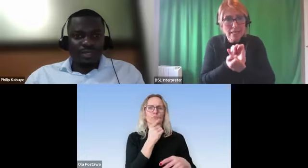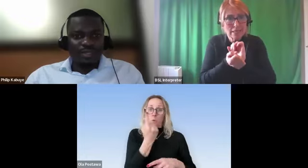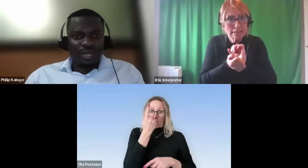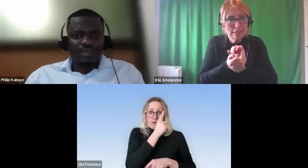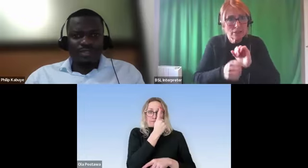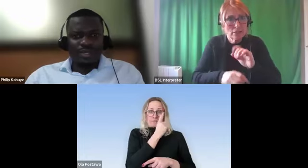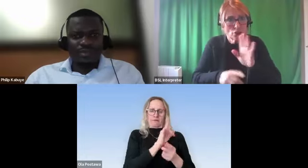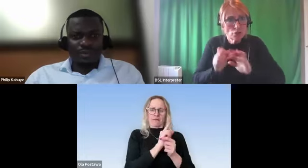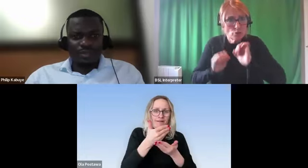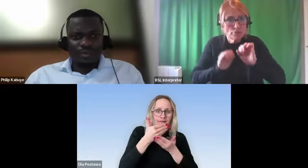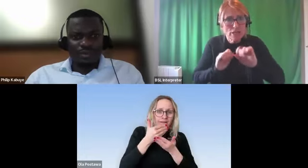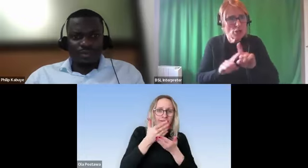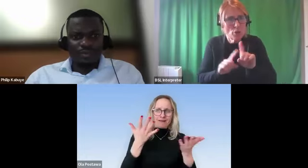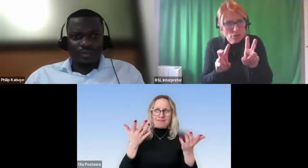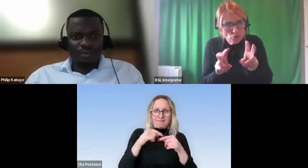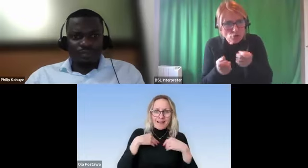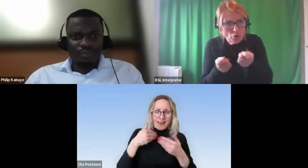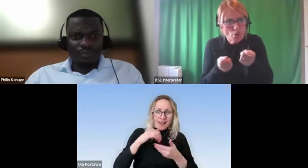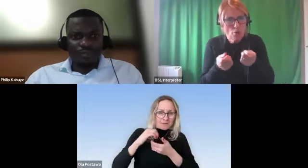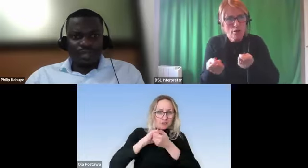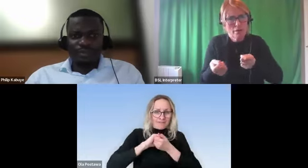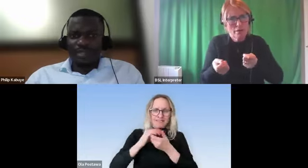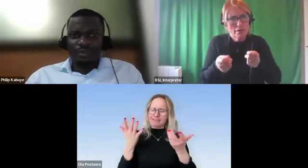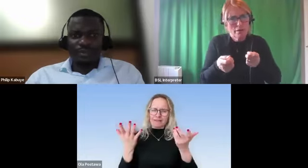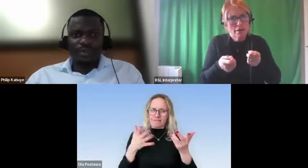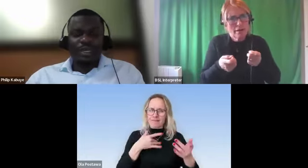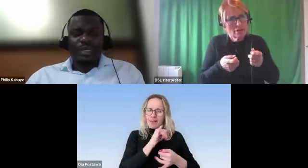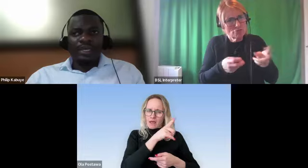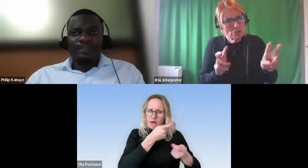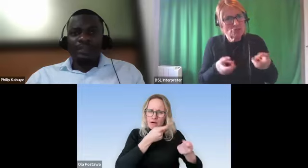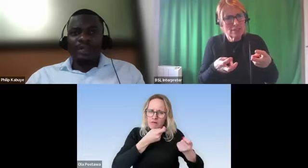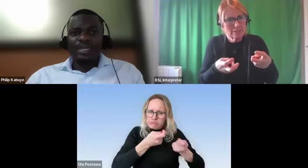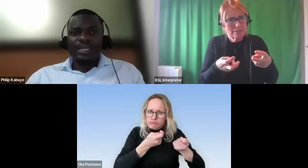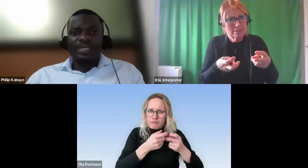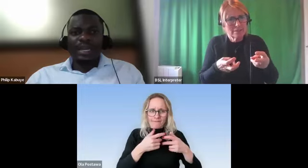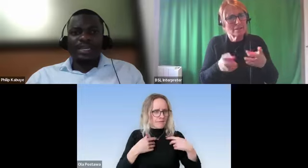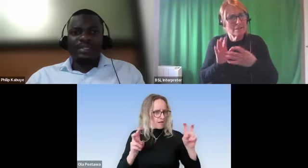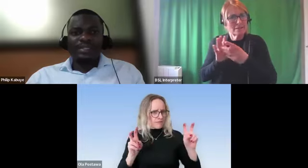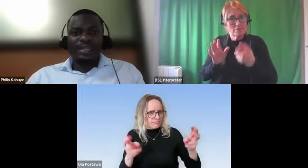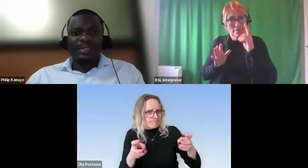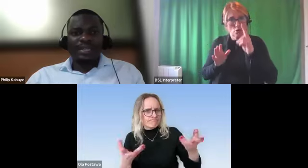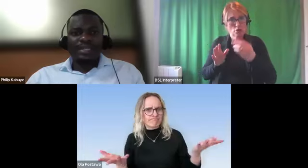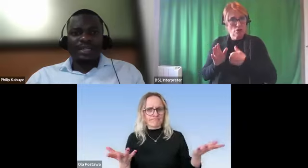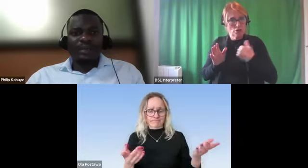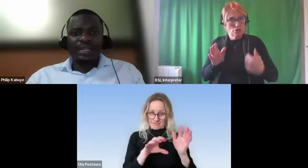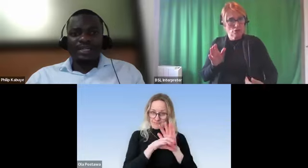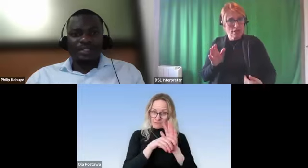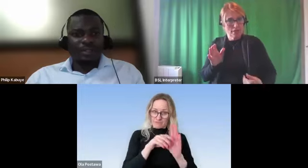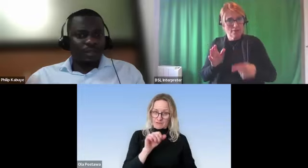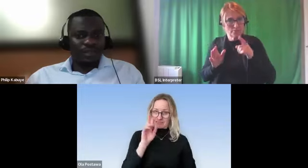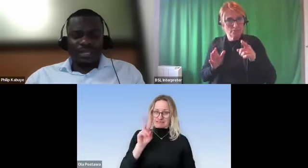digital space and restrict fundamental freedoms. For example, if you look at China's